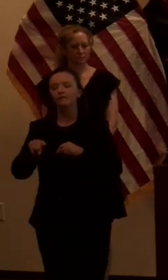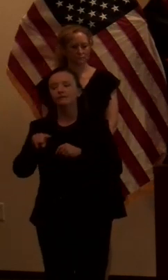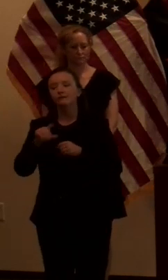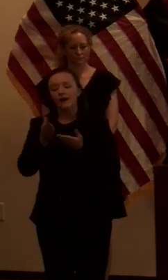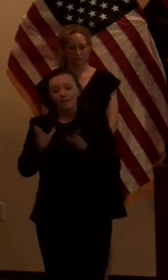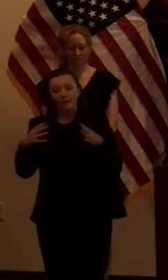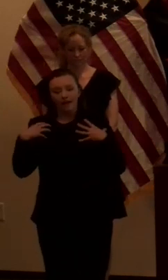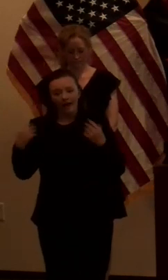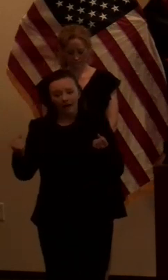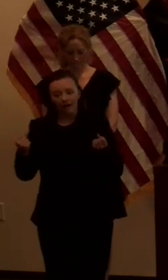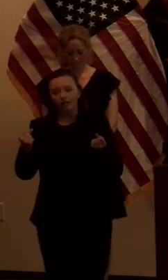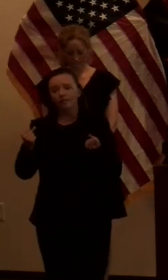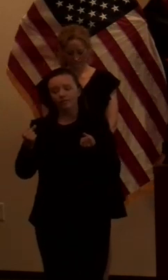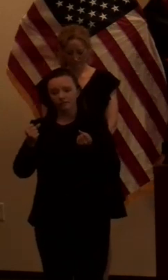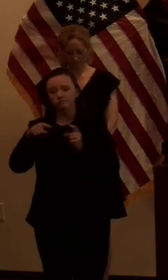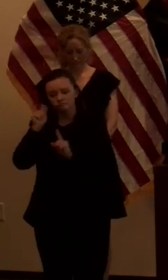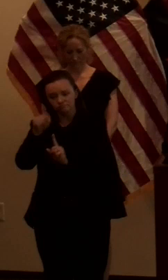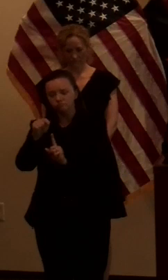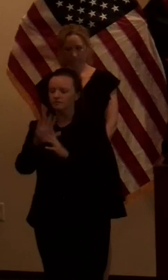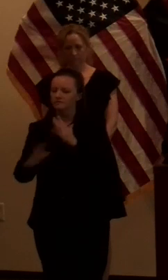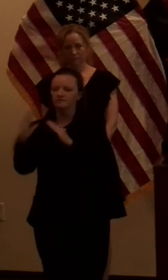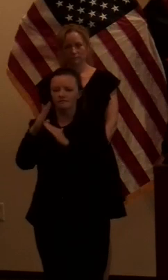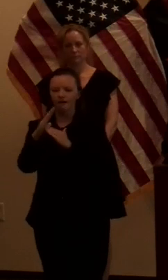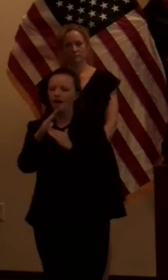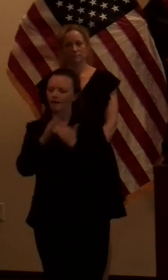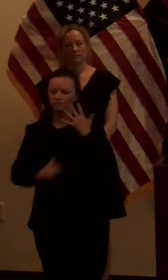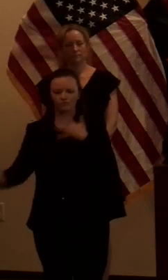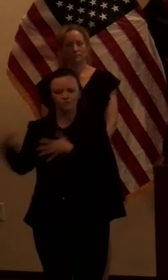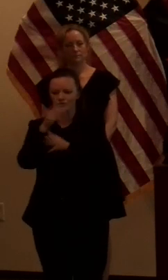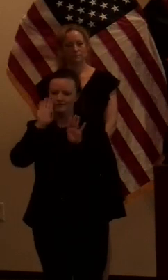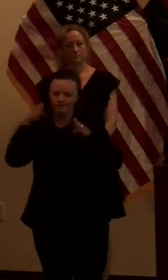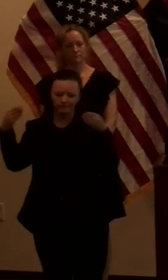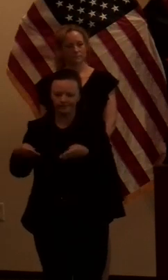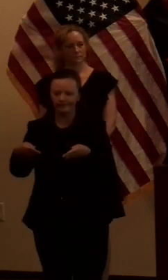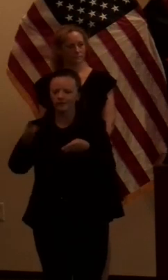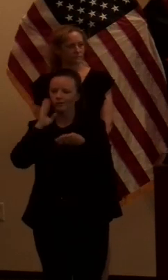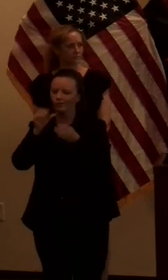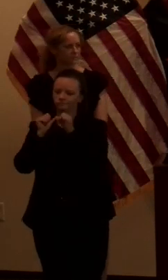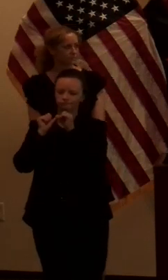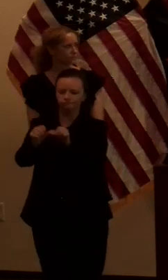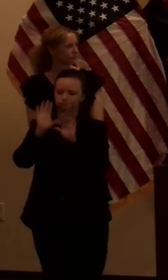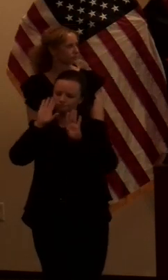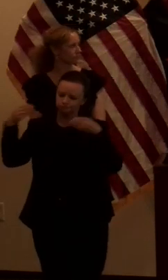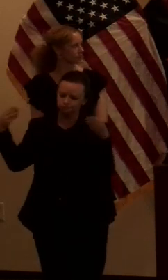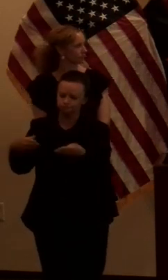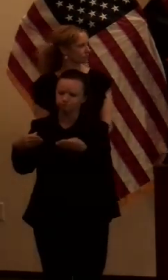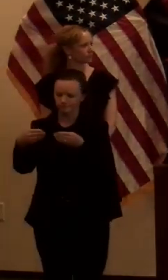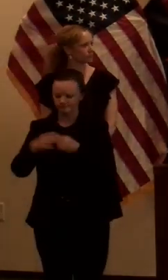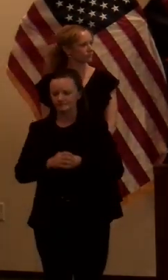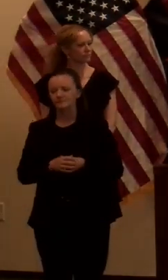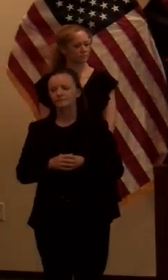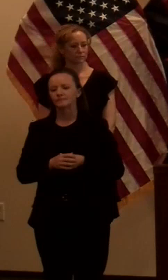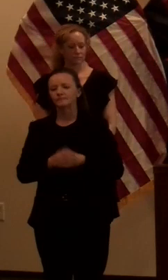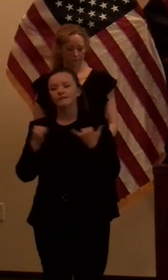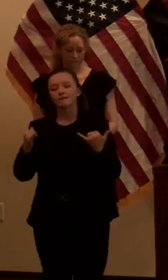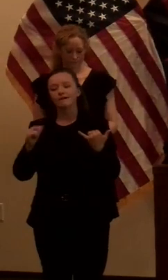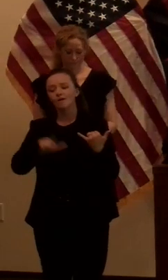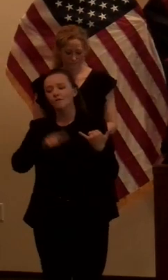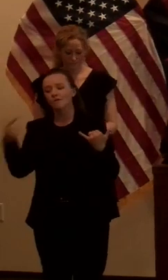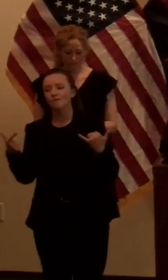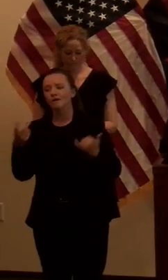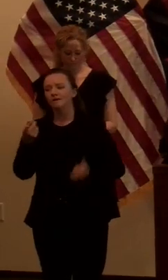COVID-19 remains our #1 priority and will continue to be as long as it's needed. And with that, I'm going to turn it